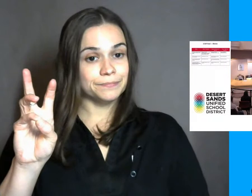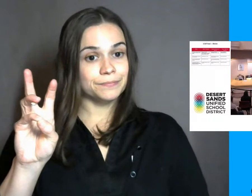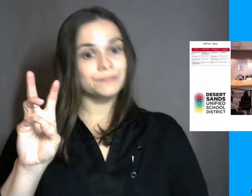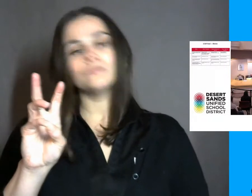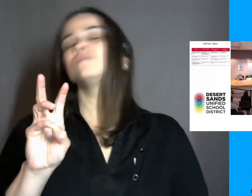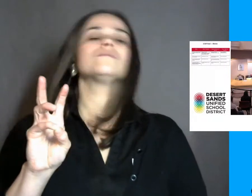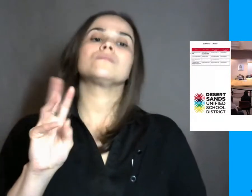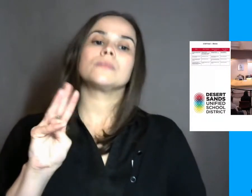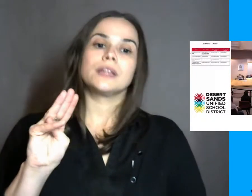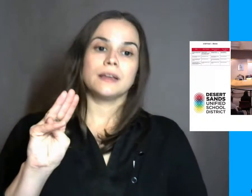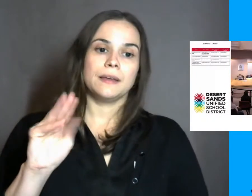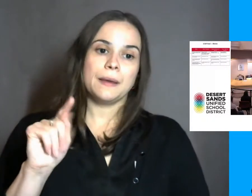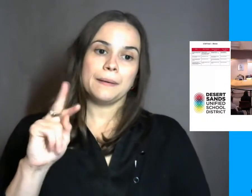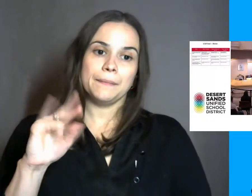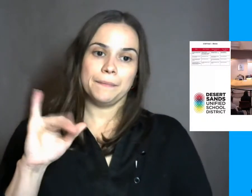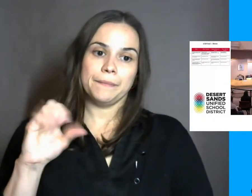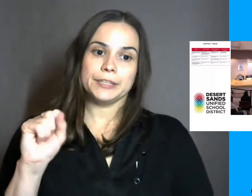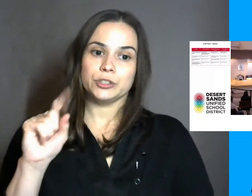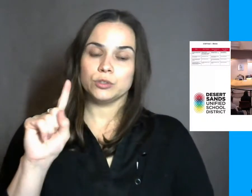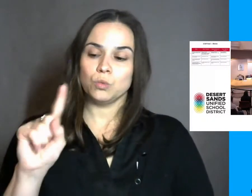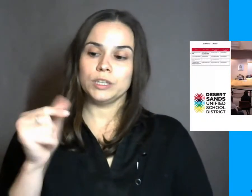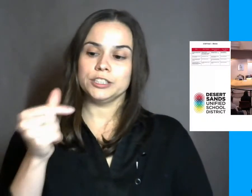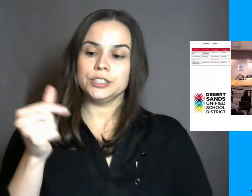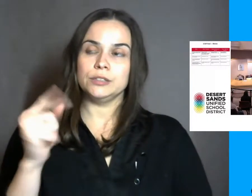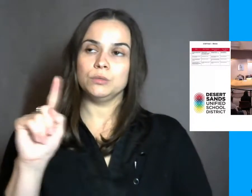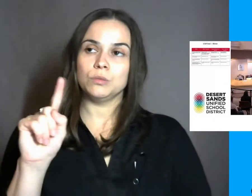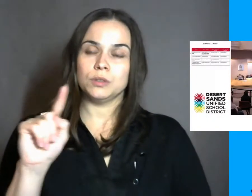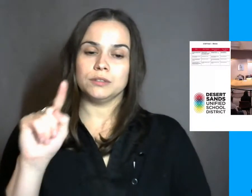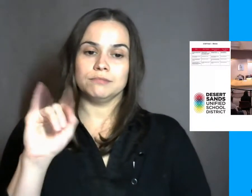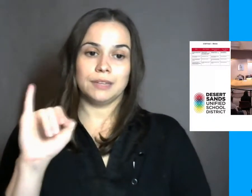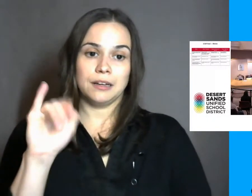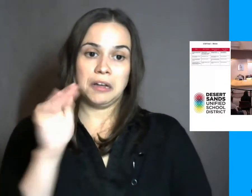Metrics 1G through 1I are examples of